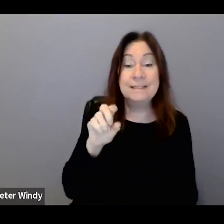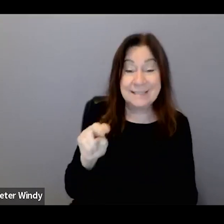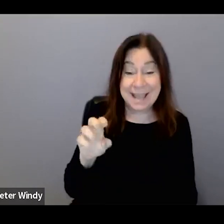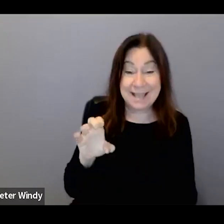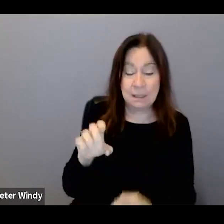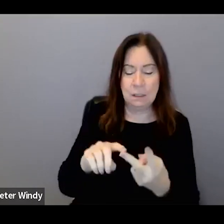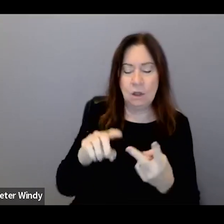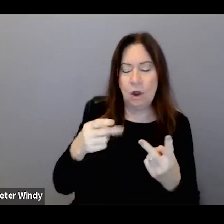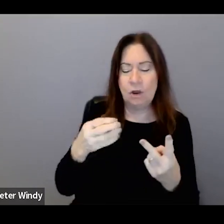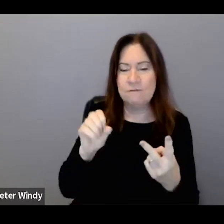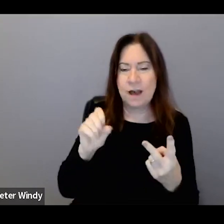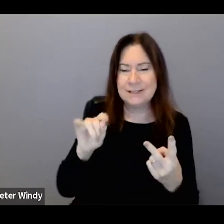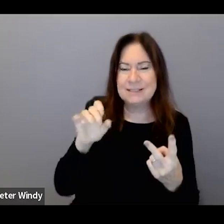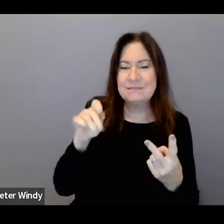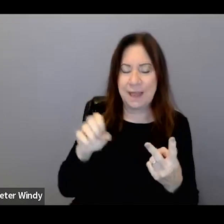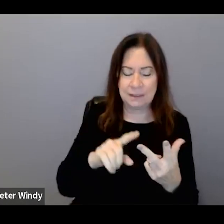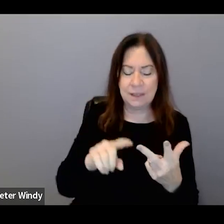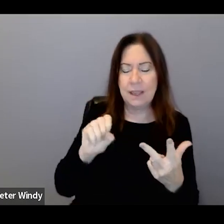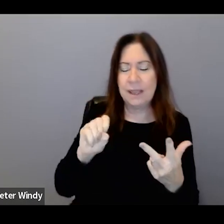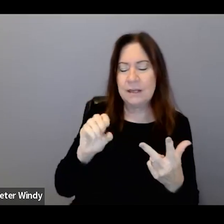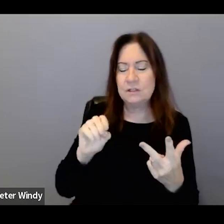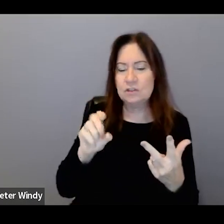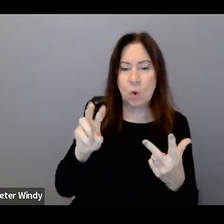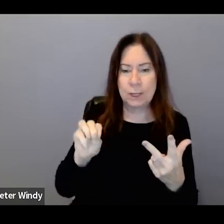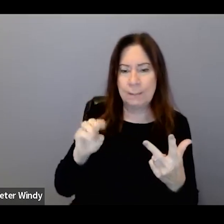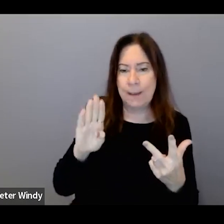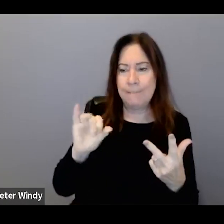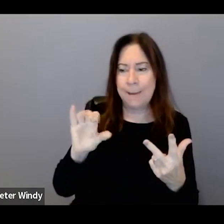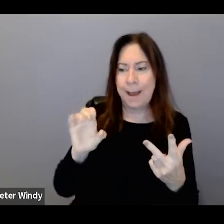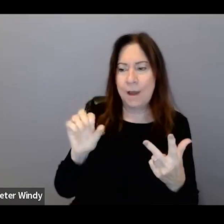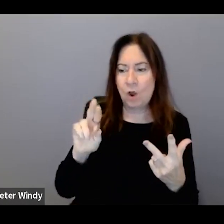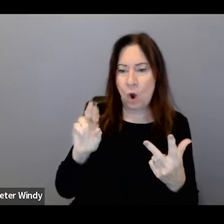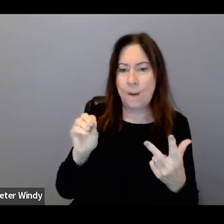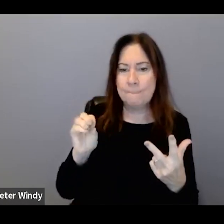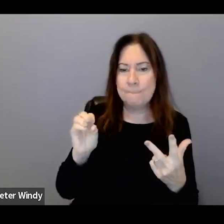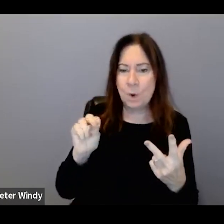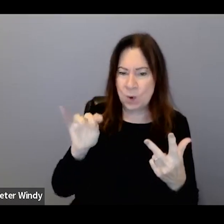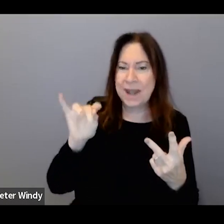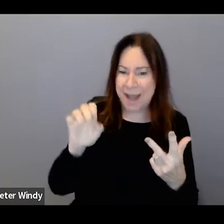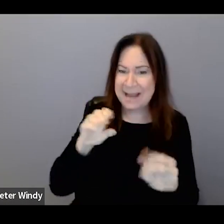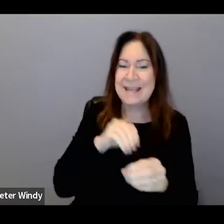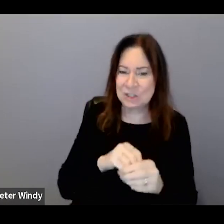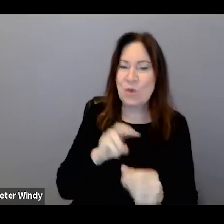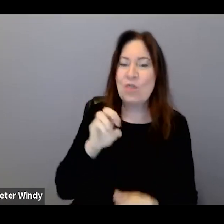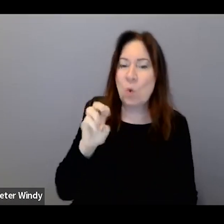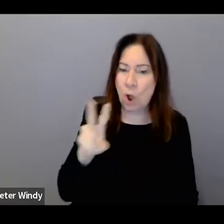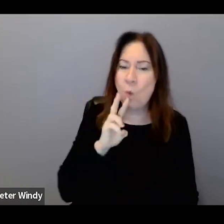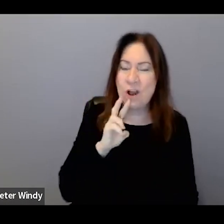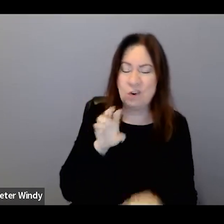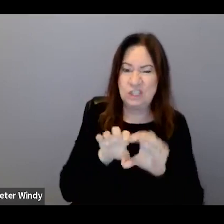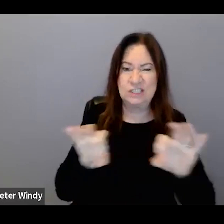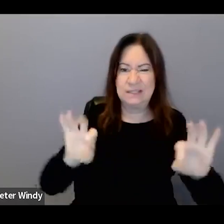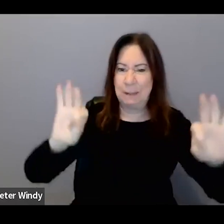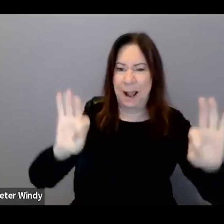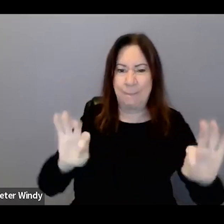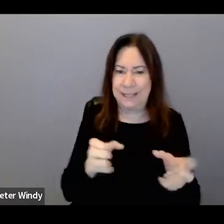orthophosphate and sodium bicarbonate into that raw water. It's a simple piping configuration